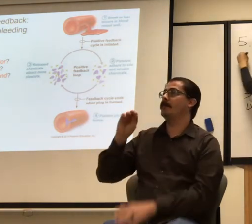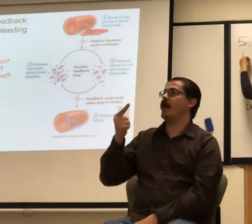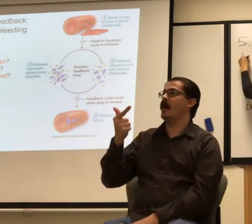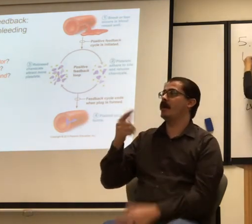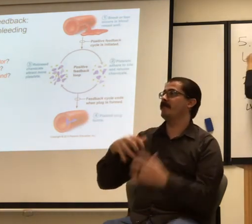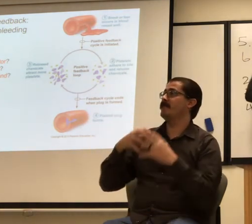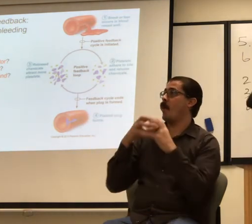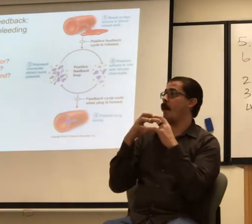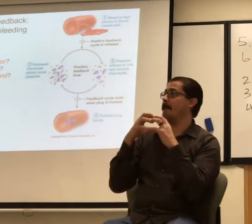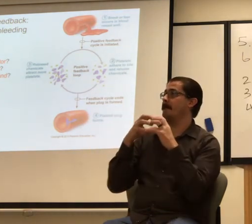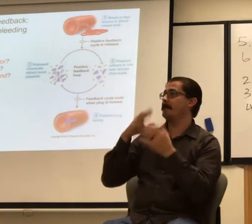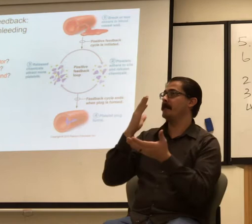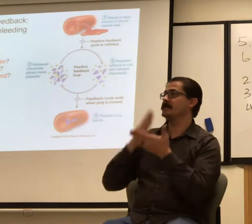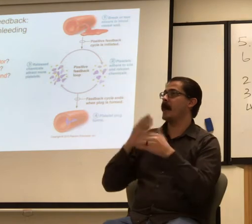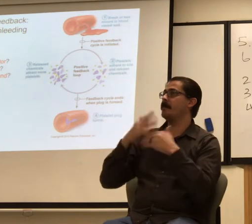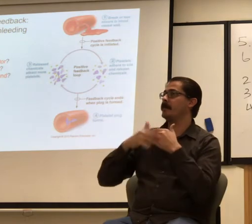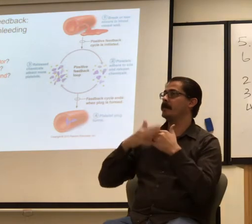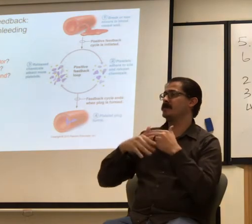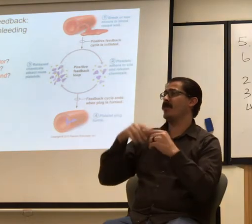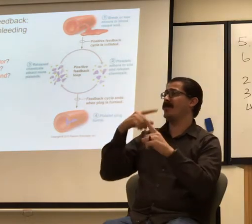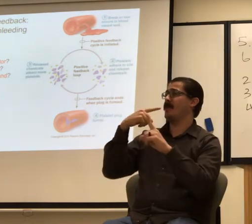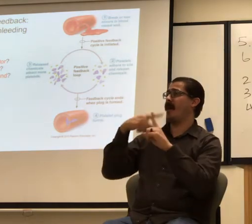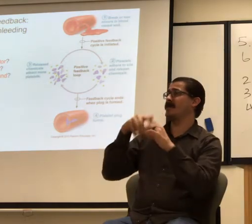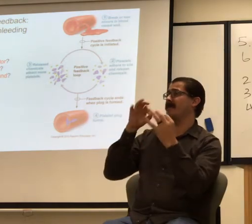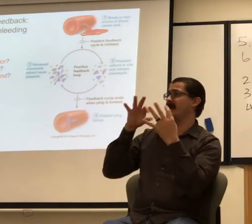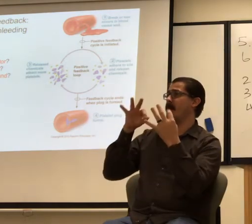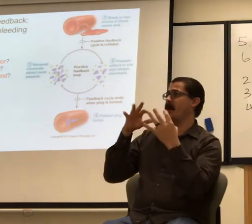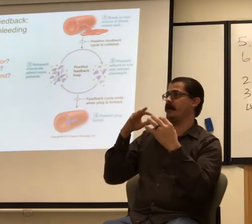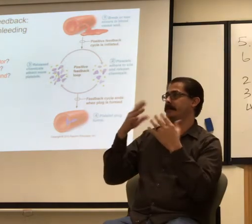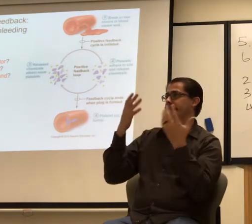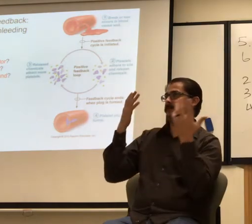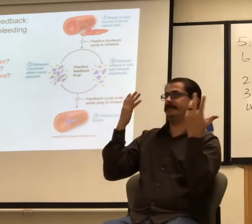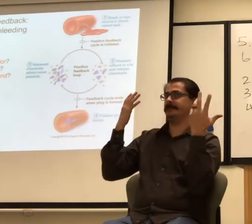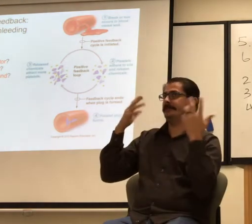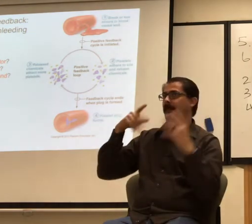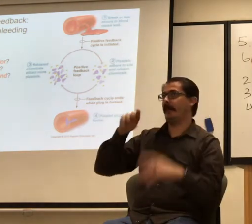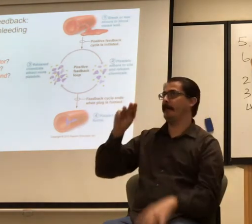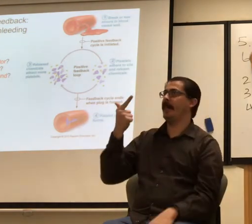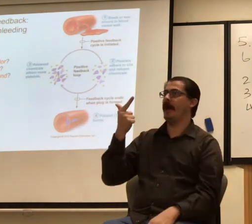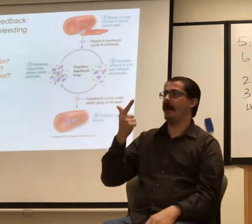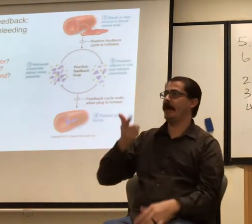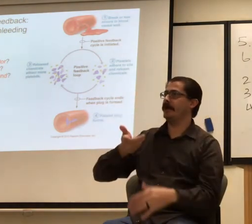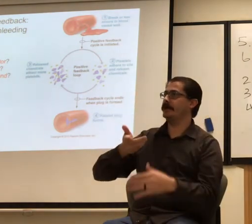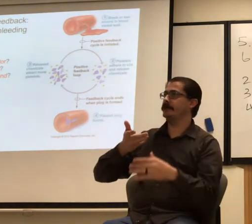is plug seals damaged area.